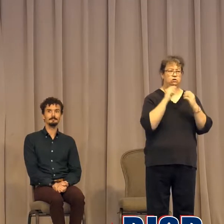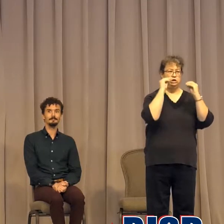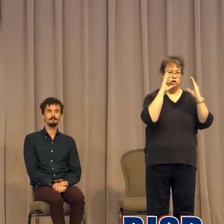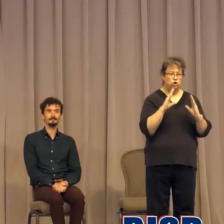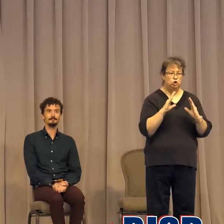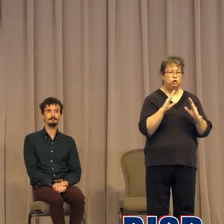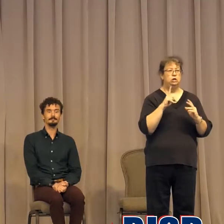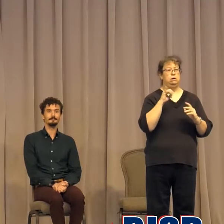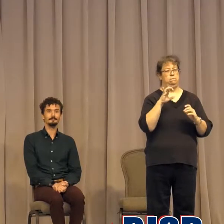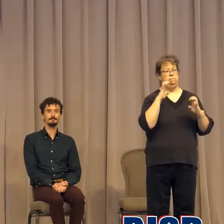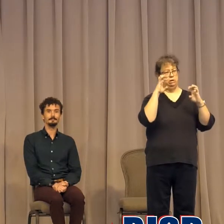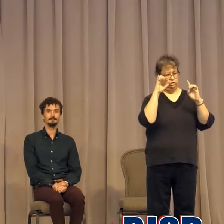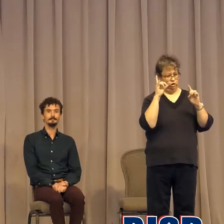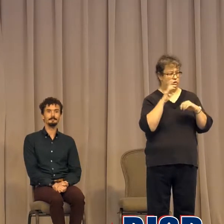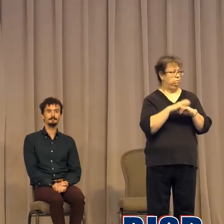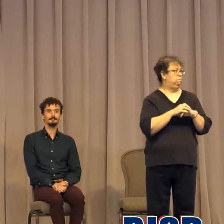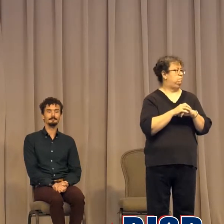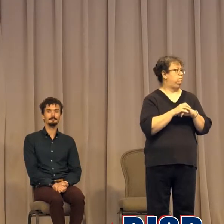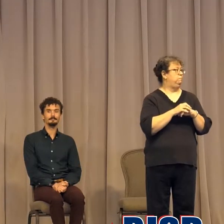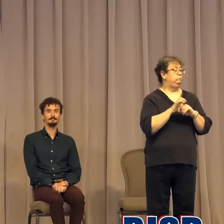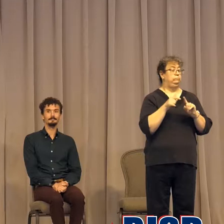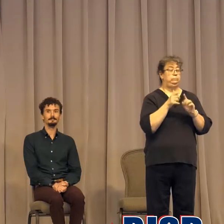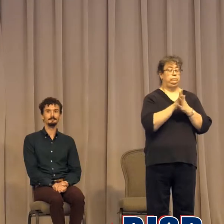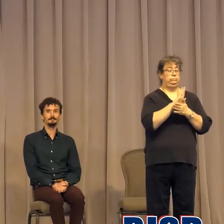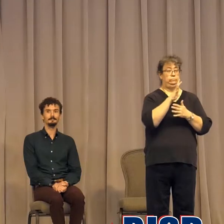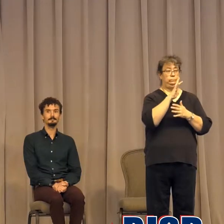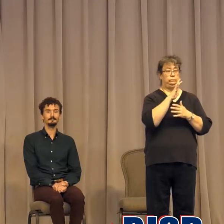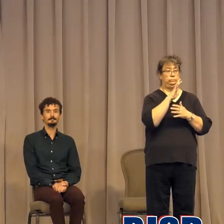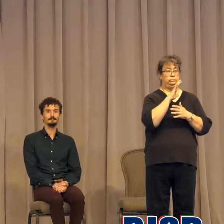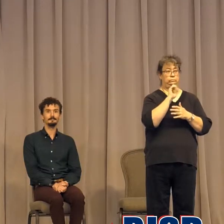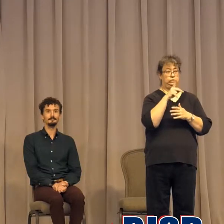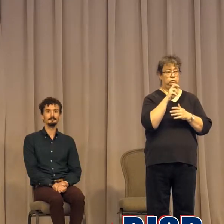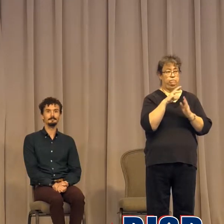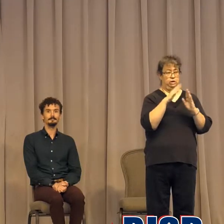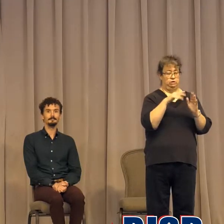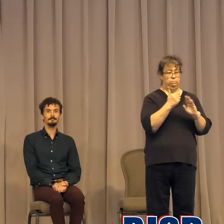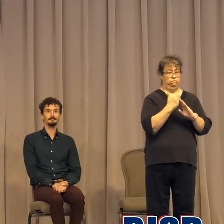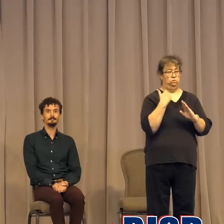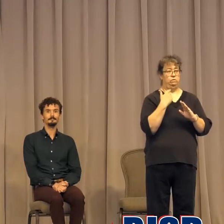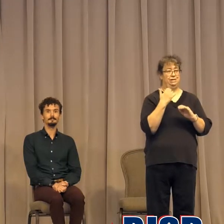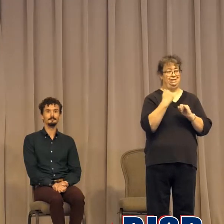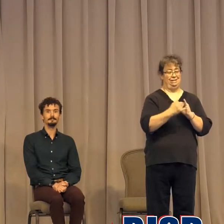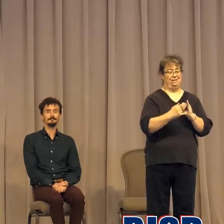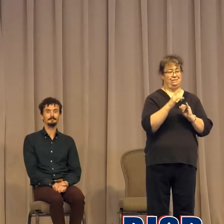teachers and public education. When he became Speaker of the House before this last